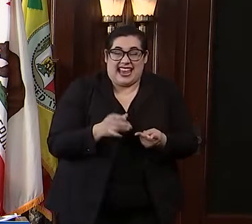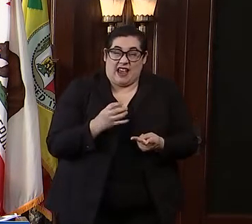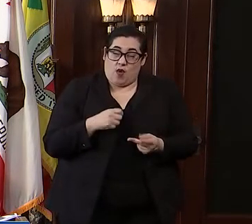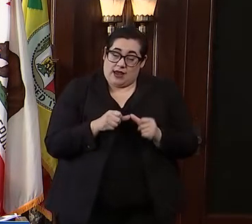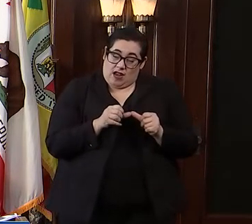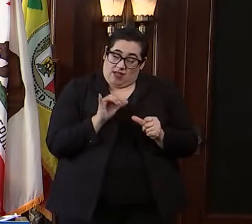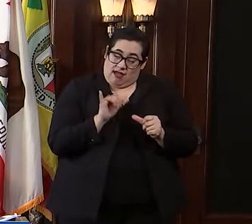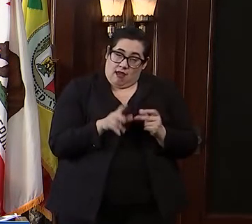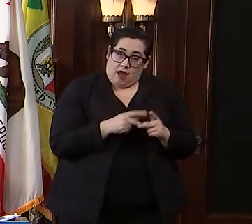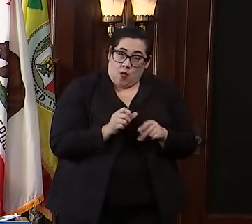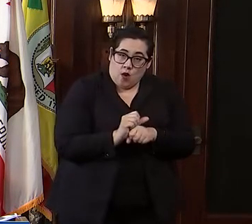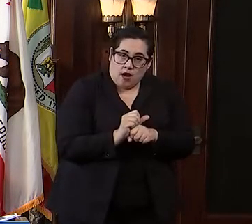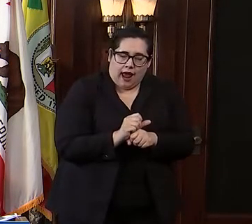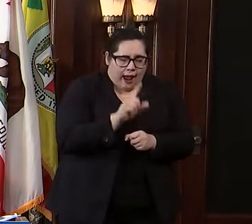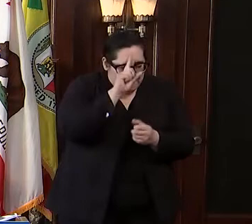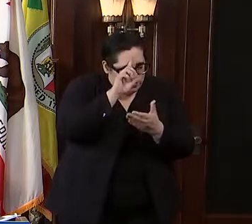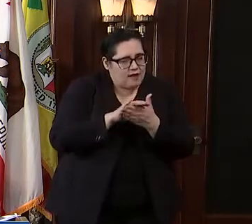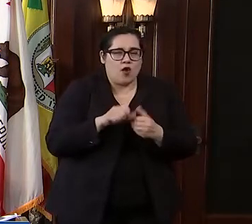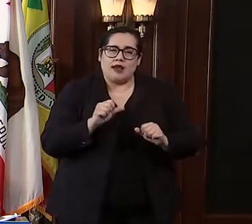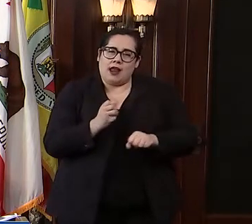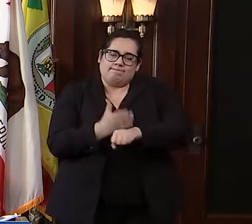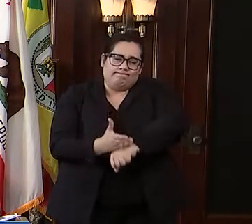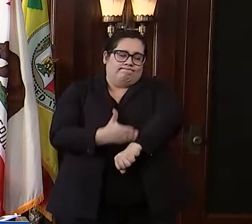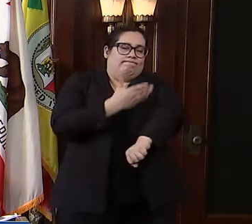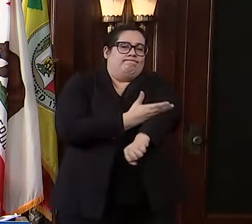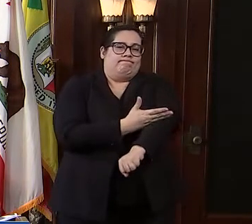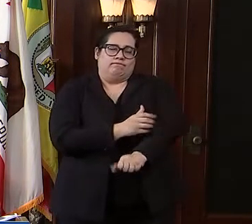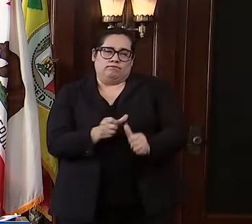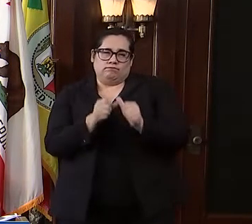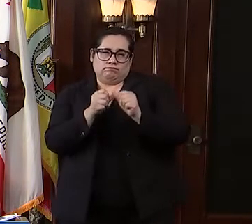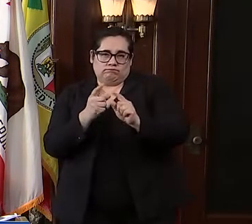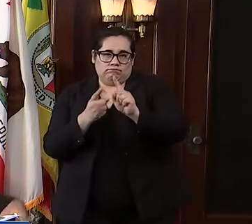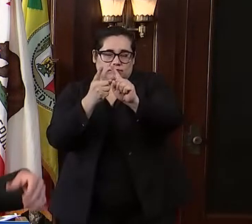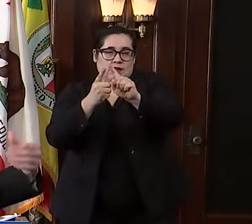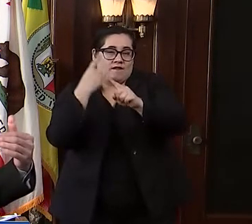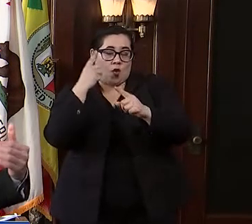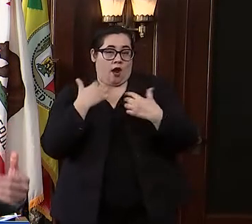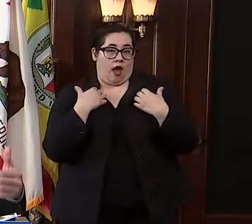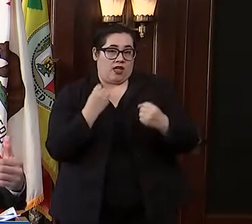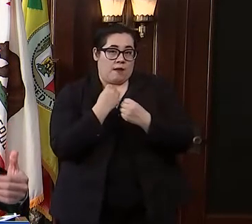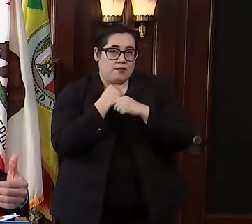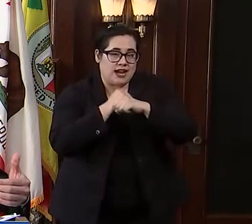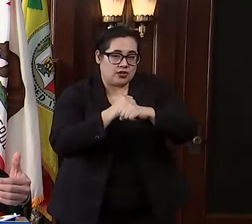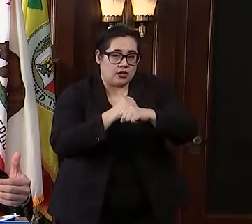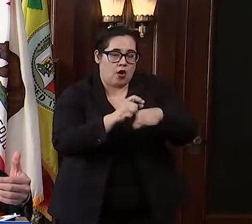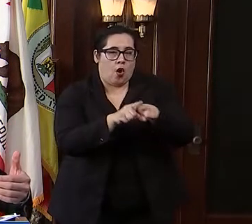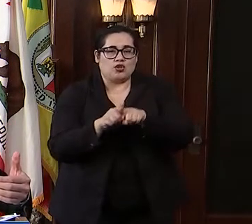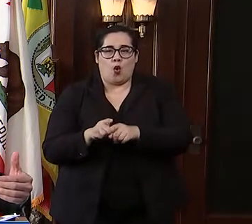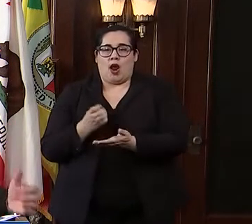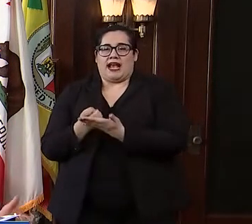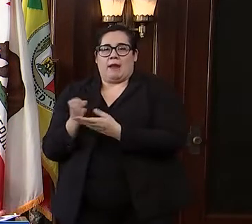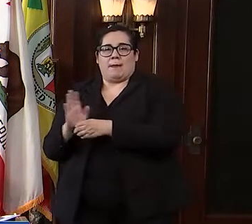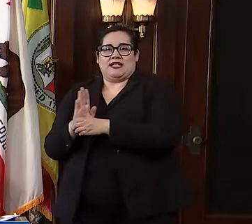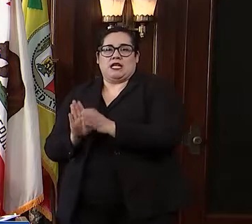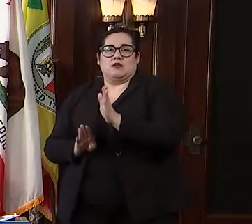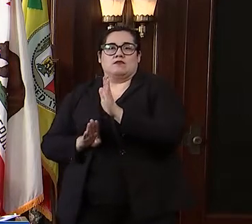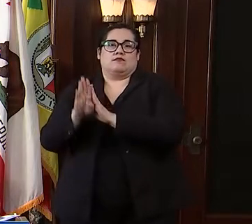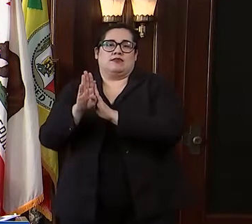work, I believe we can continue making strides in making health protections and economic progress together.